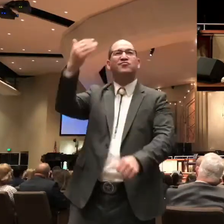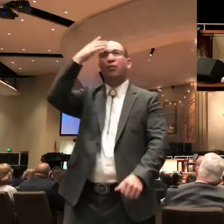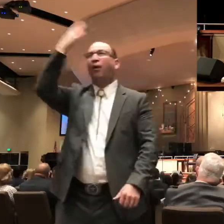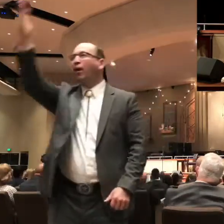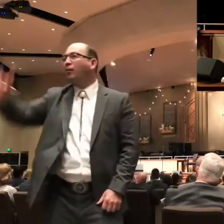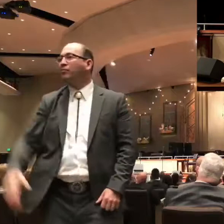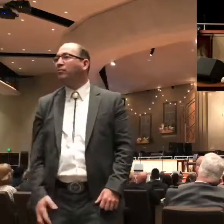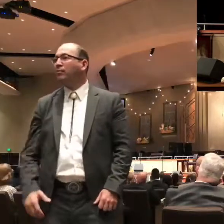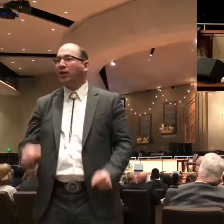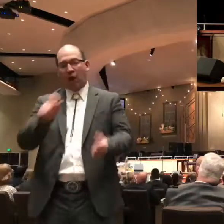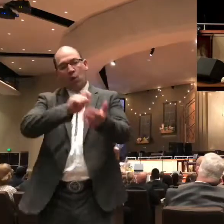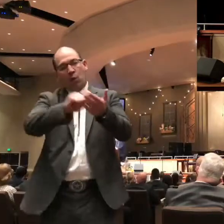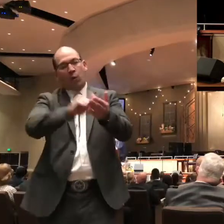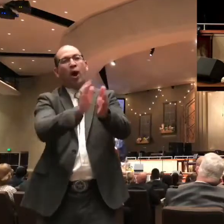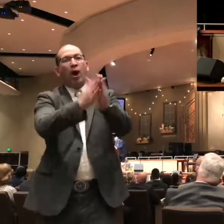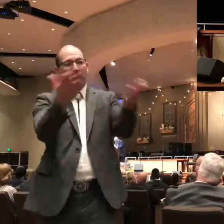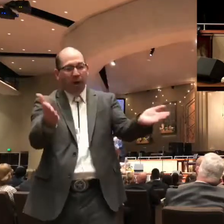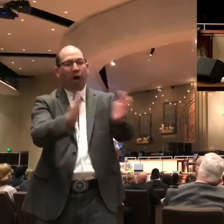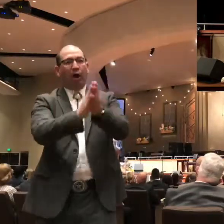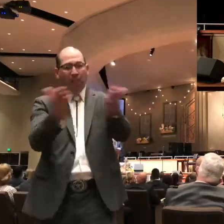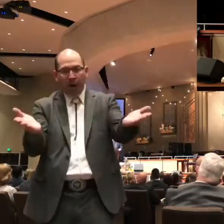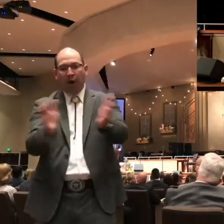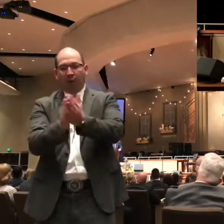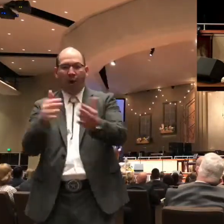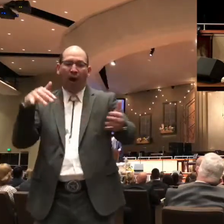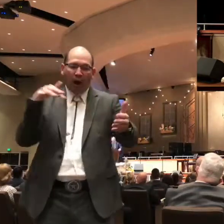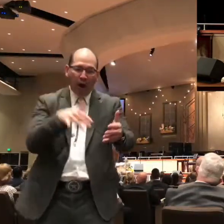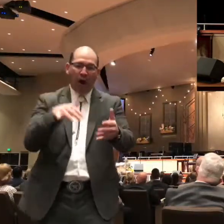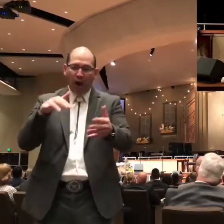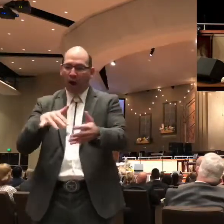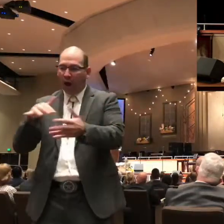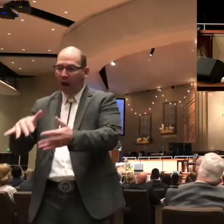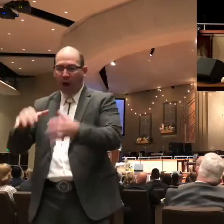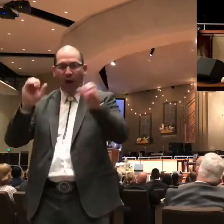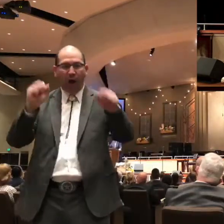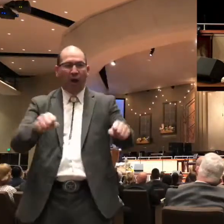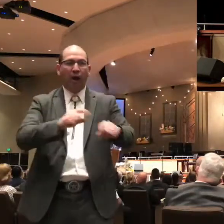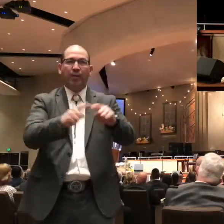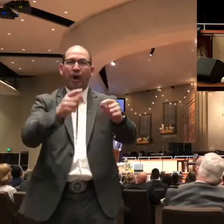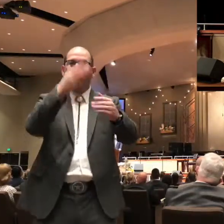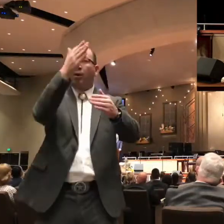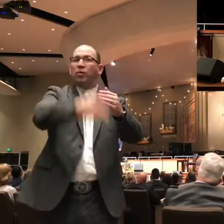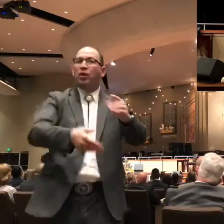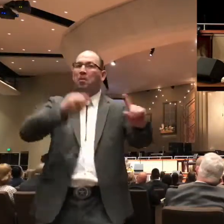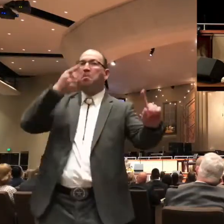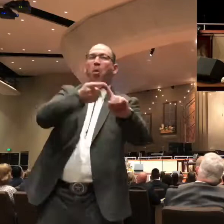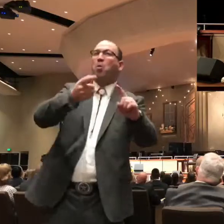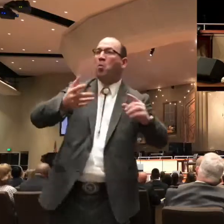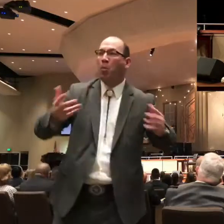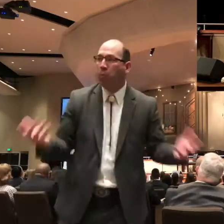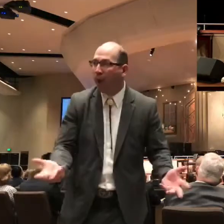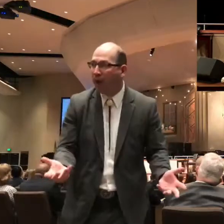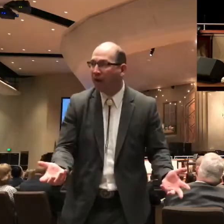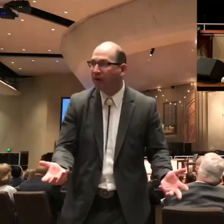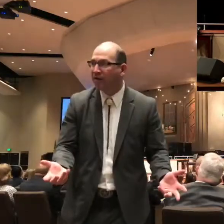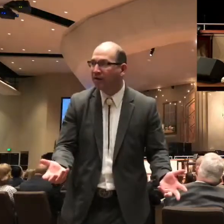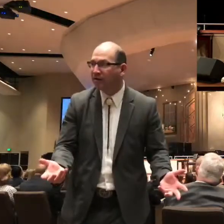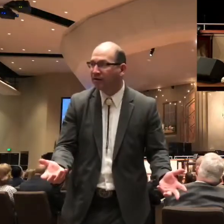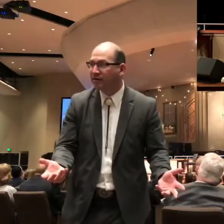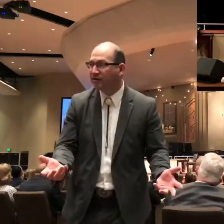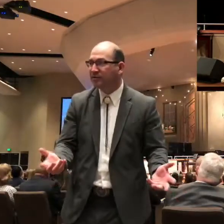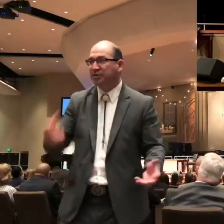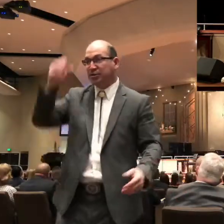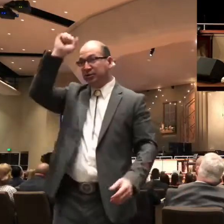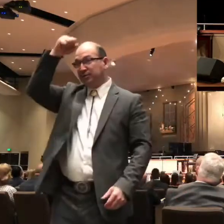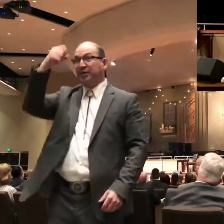there is no end. And much study is a weariness of the flesh. Let us hear the conclusion of the whole matter. Listen now, church, listen. In